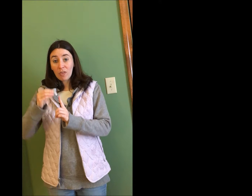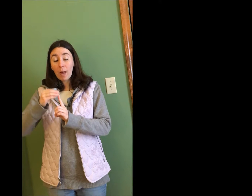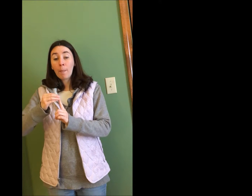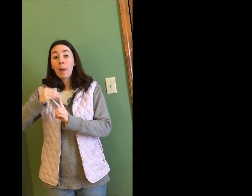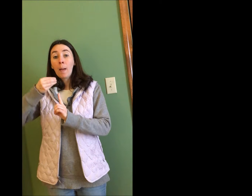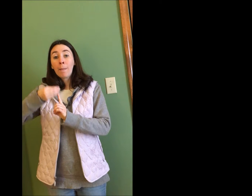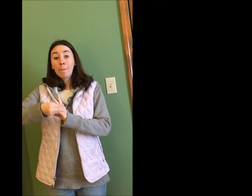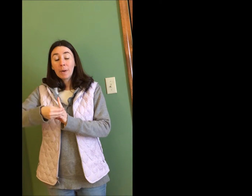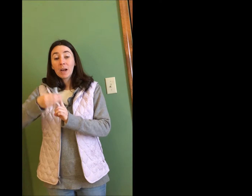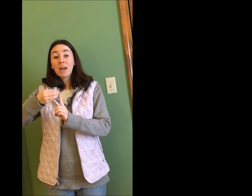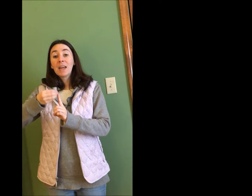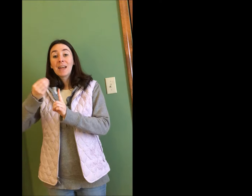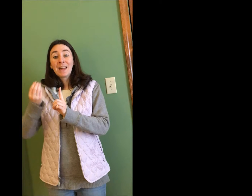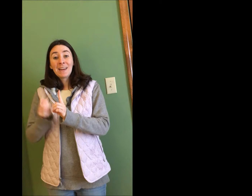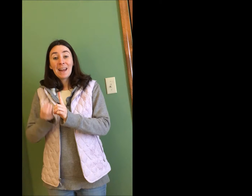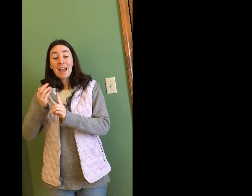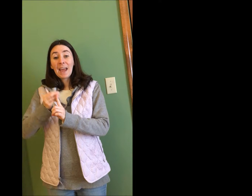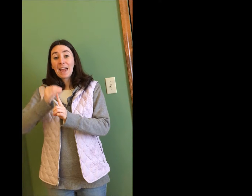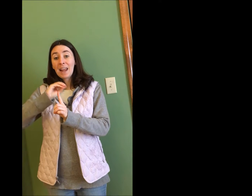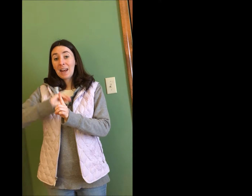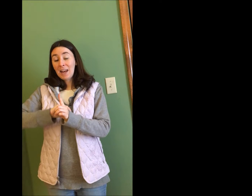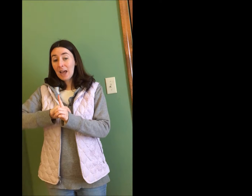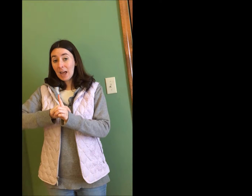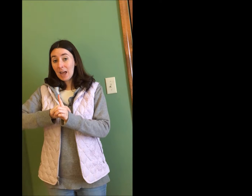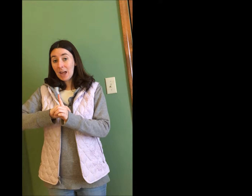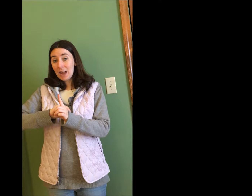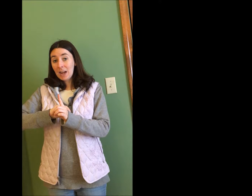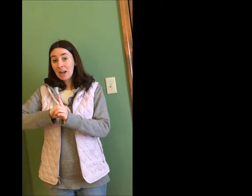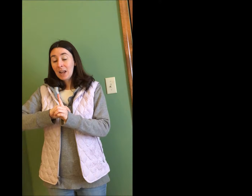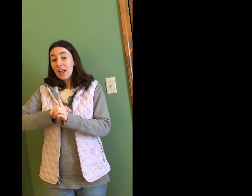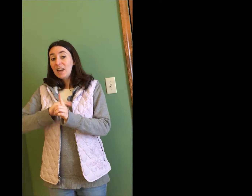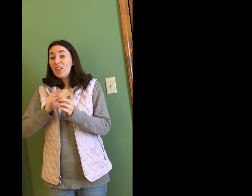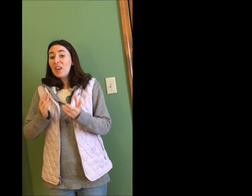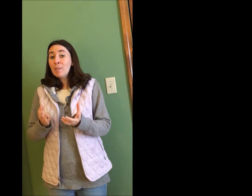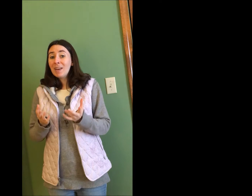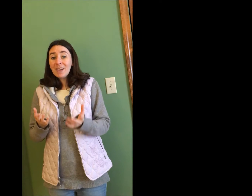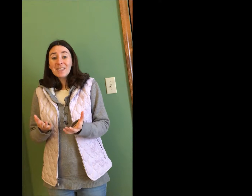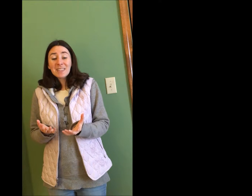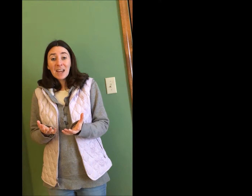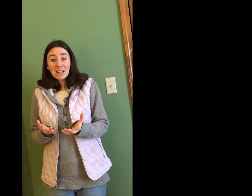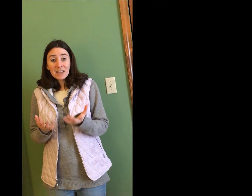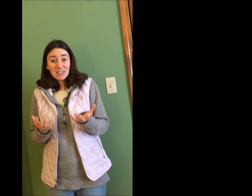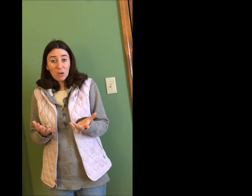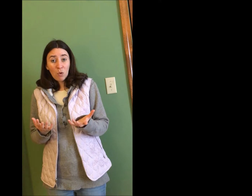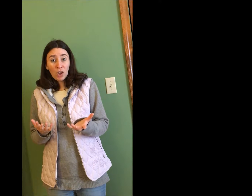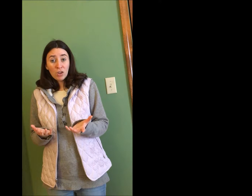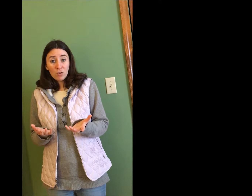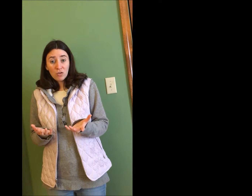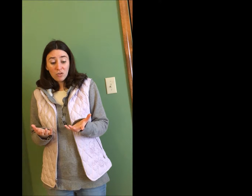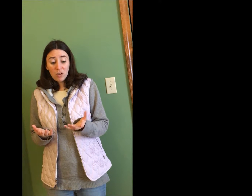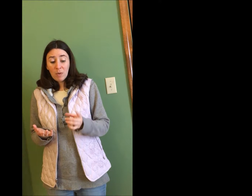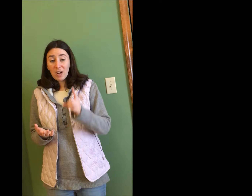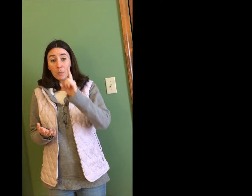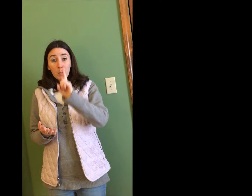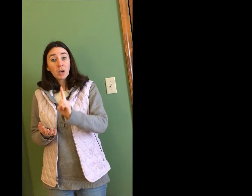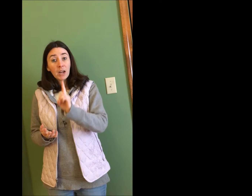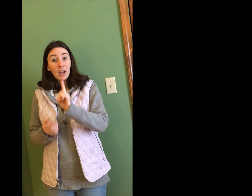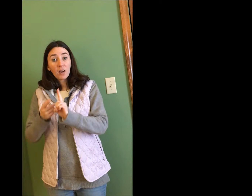them. Banana. Now, they might not sign it the same way you do. They might not be able to get